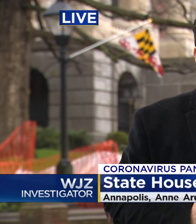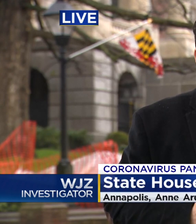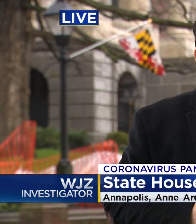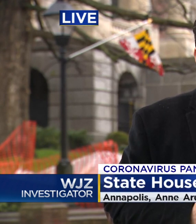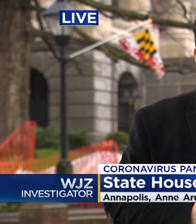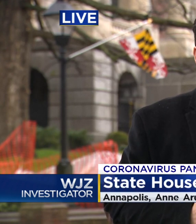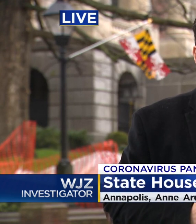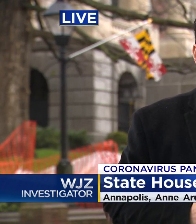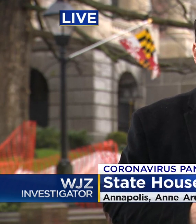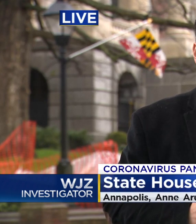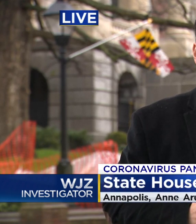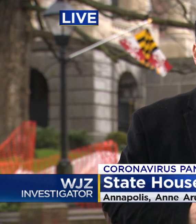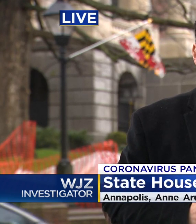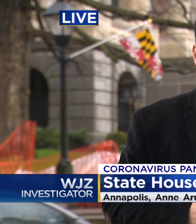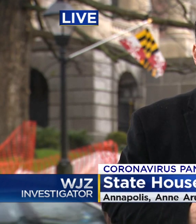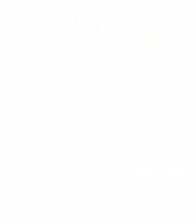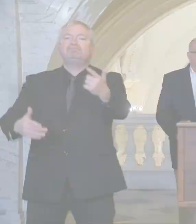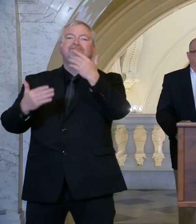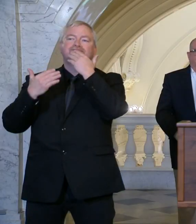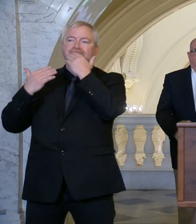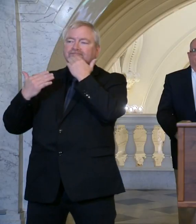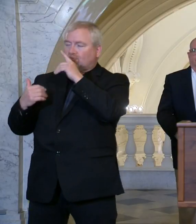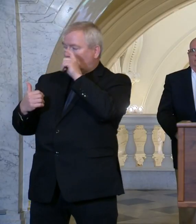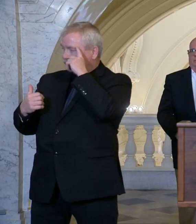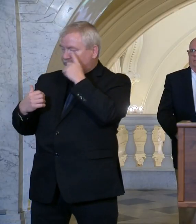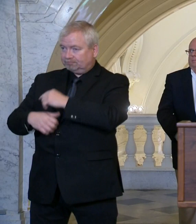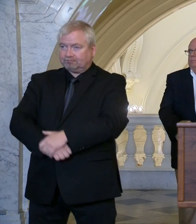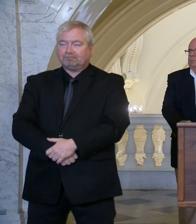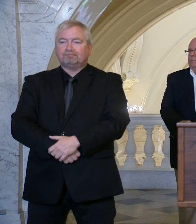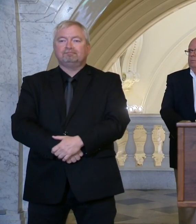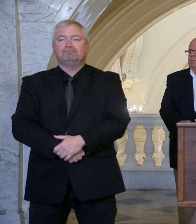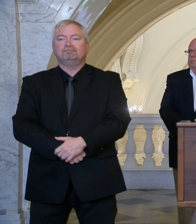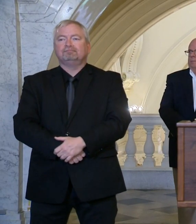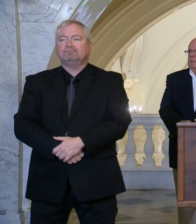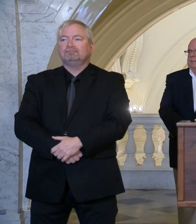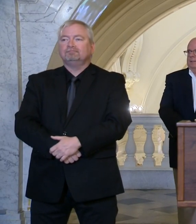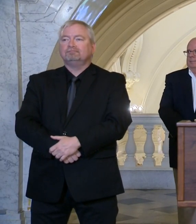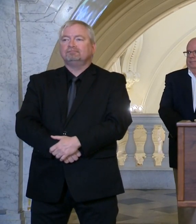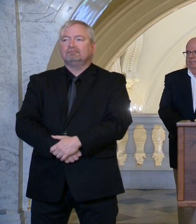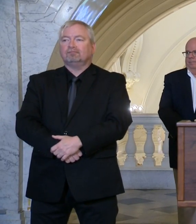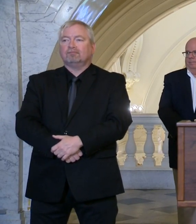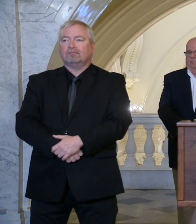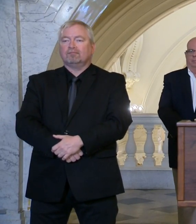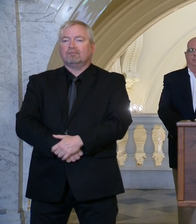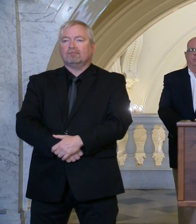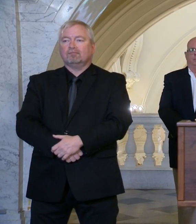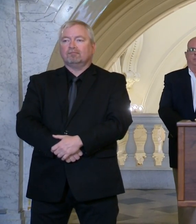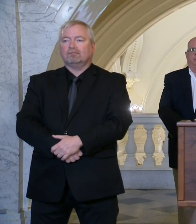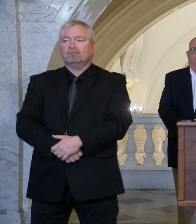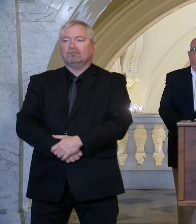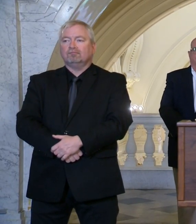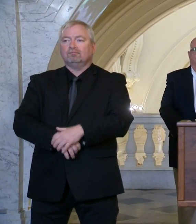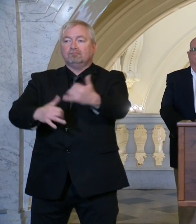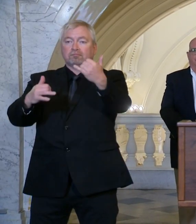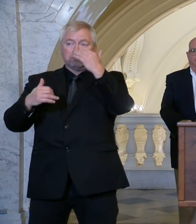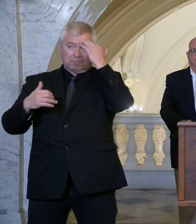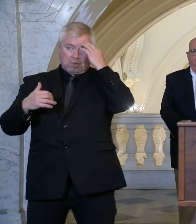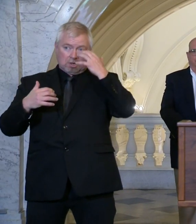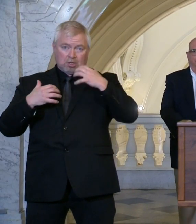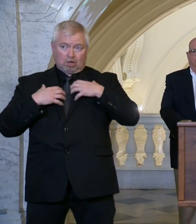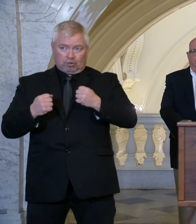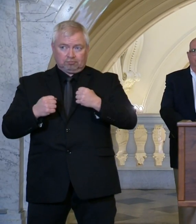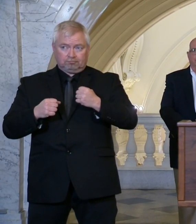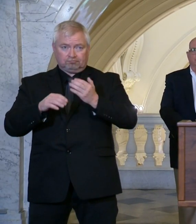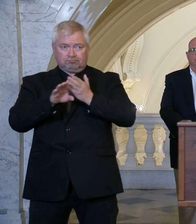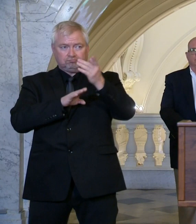is talking about the closures. After lengthy discussions with health experts from around the state, I have